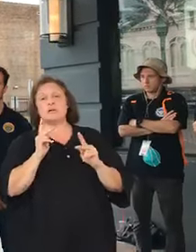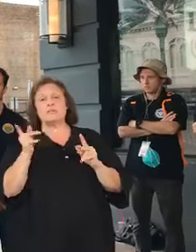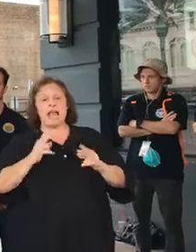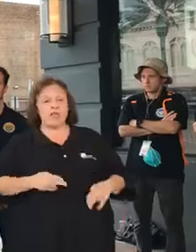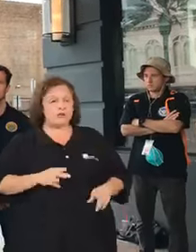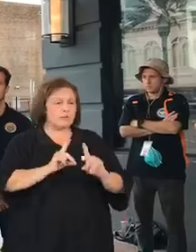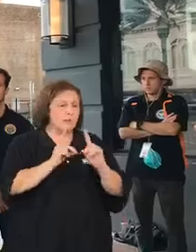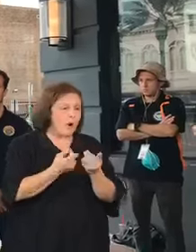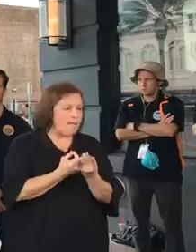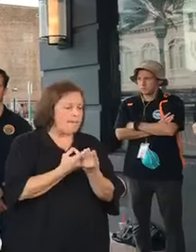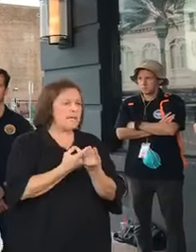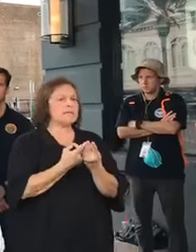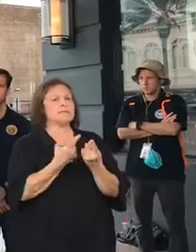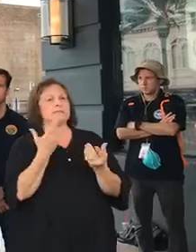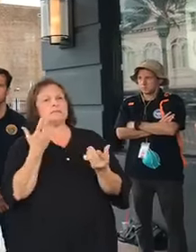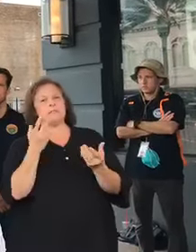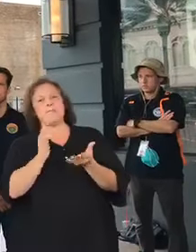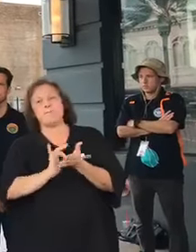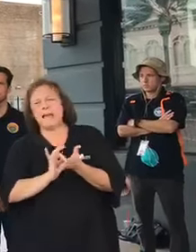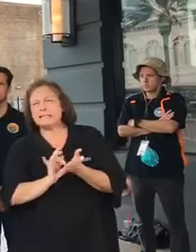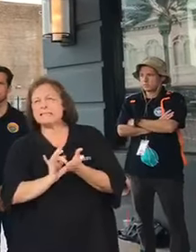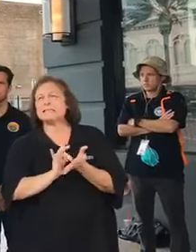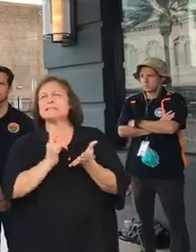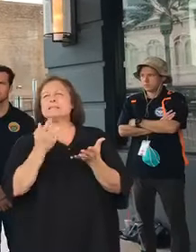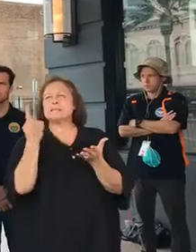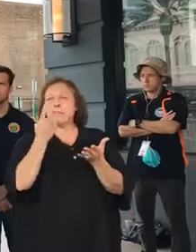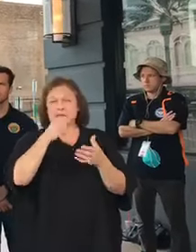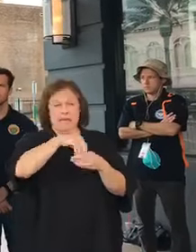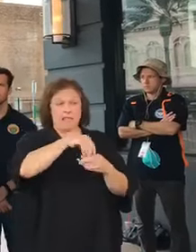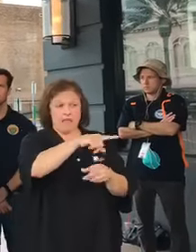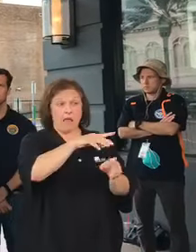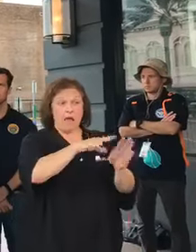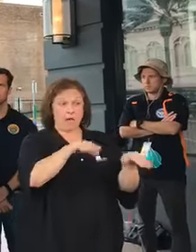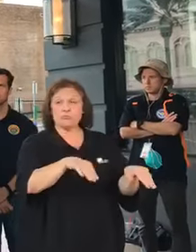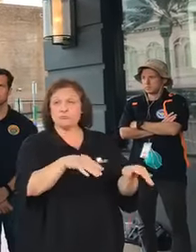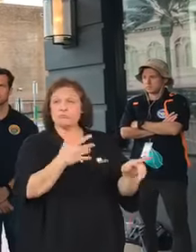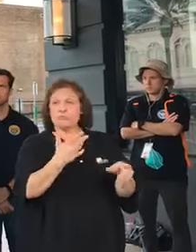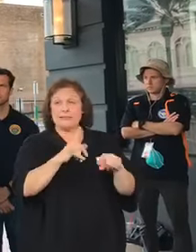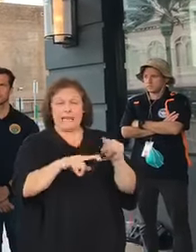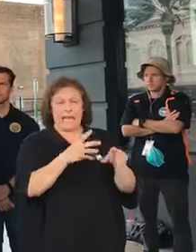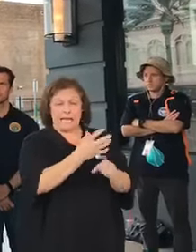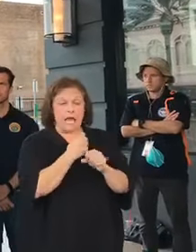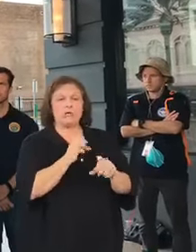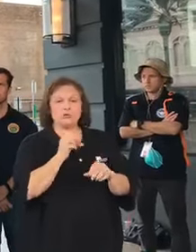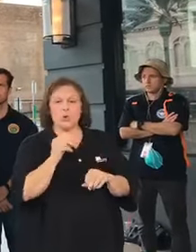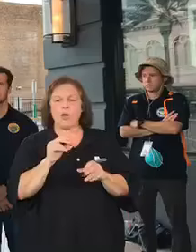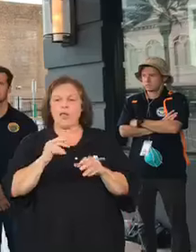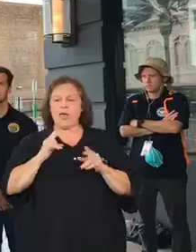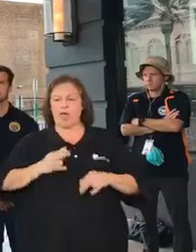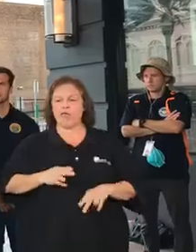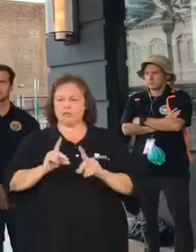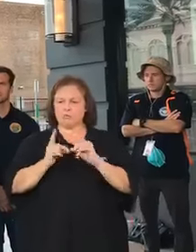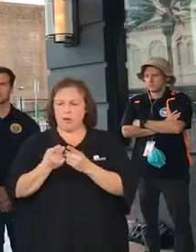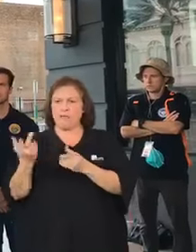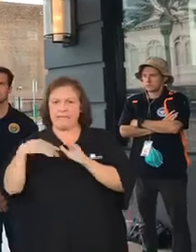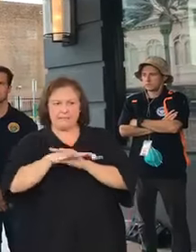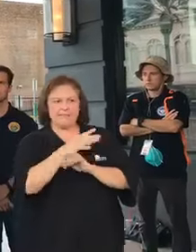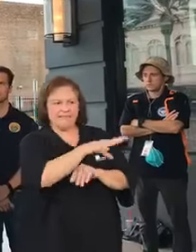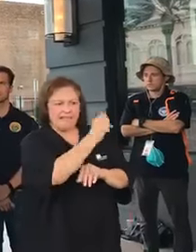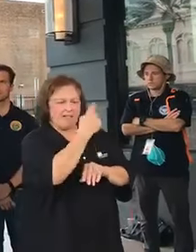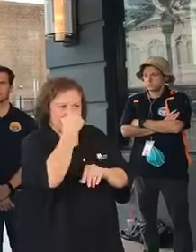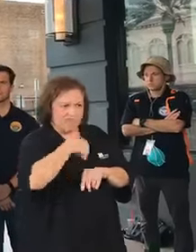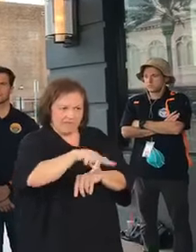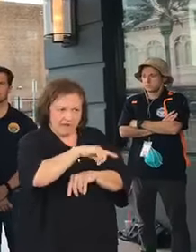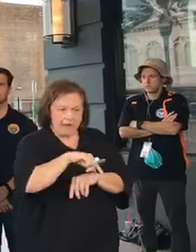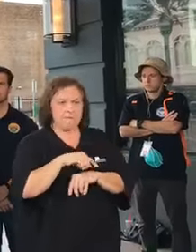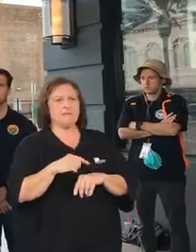health department getting them medicines and medications that they couldn't go back in and get. So we're working as close as we can. You've heard the messaging